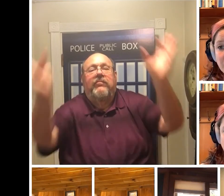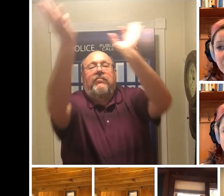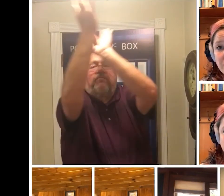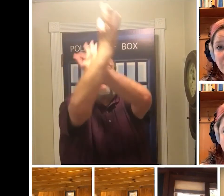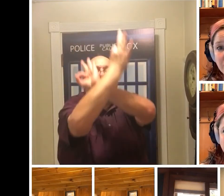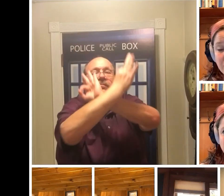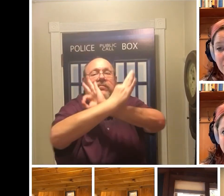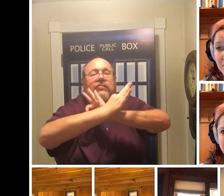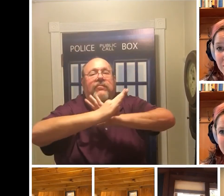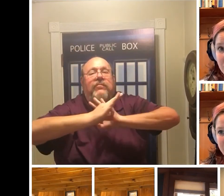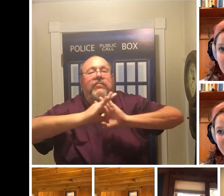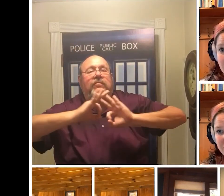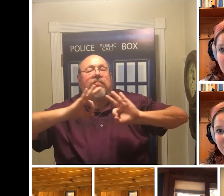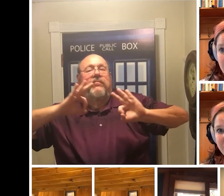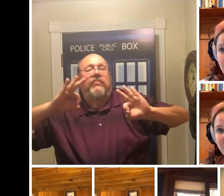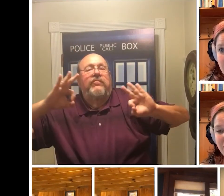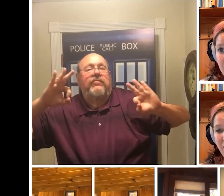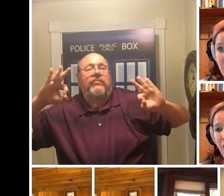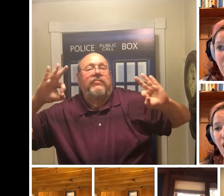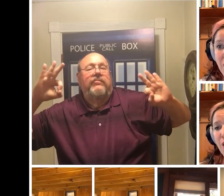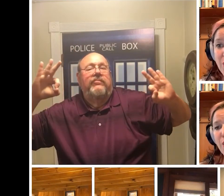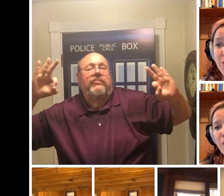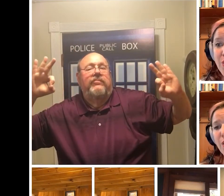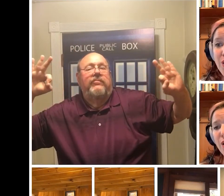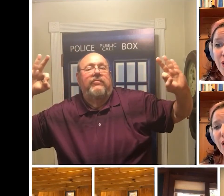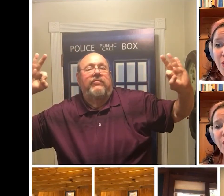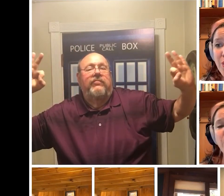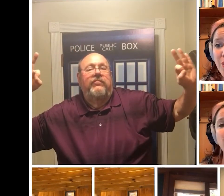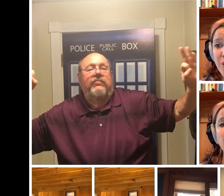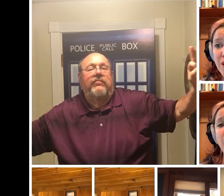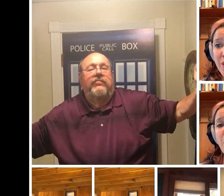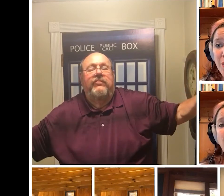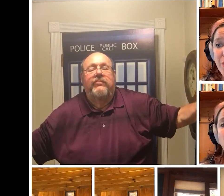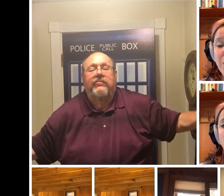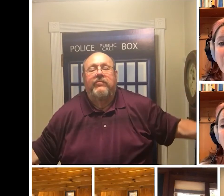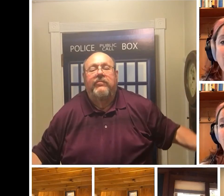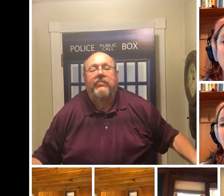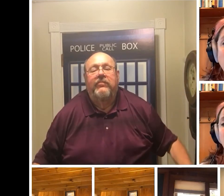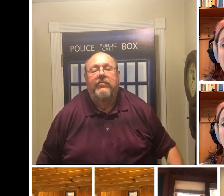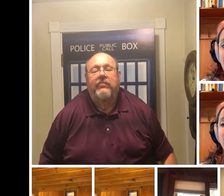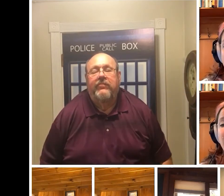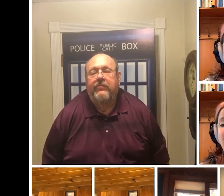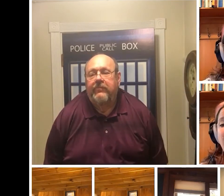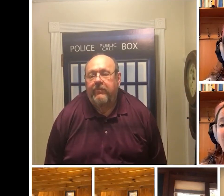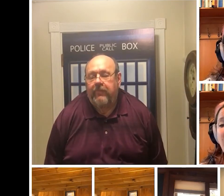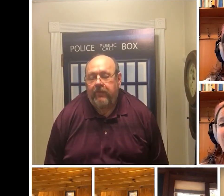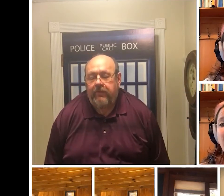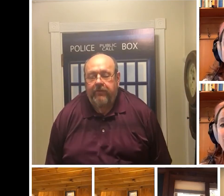Ooh.